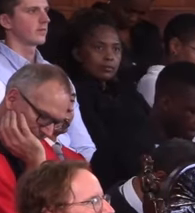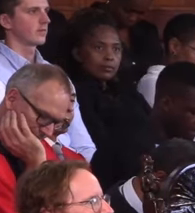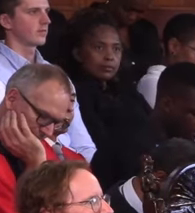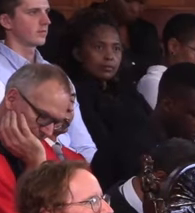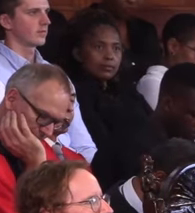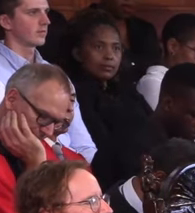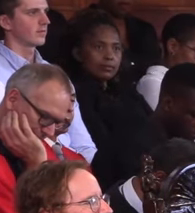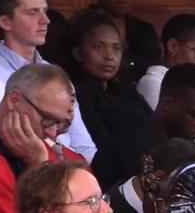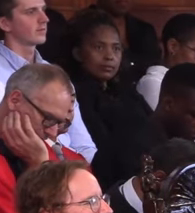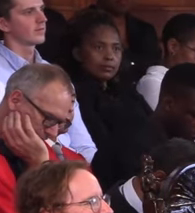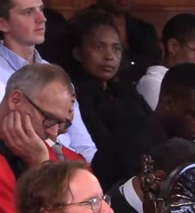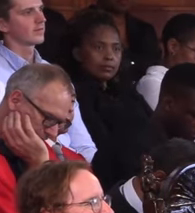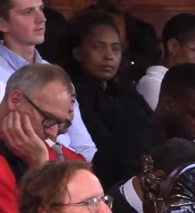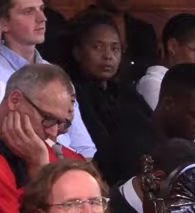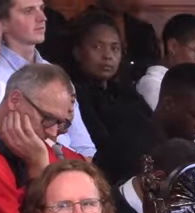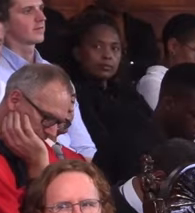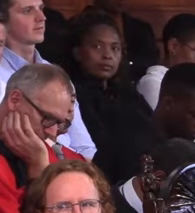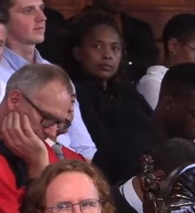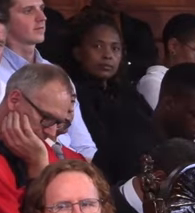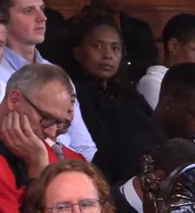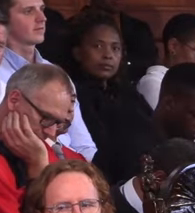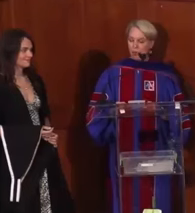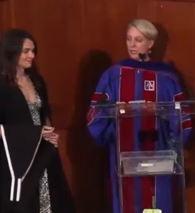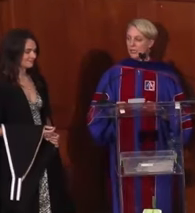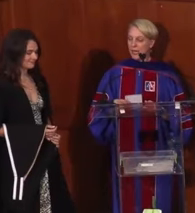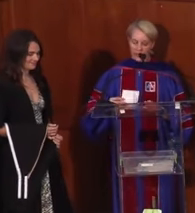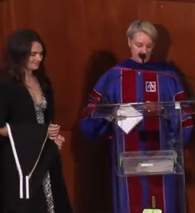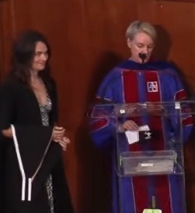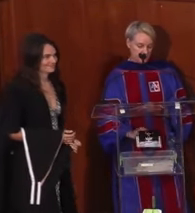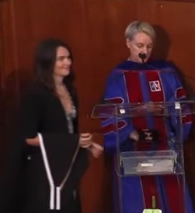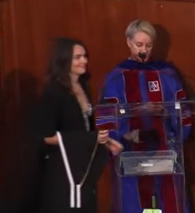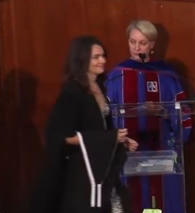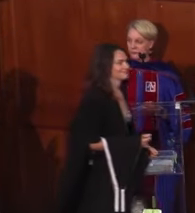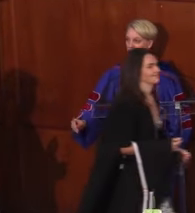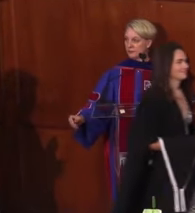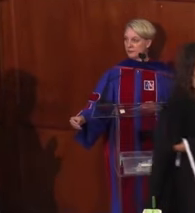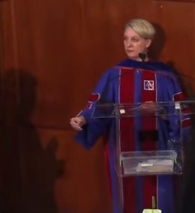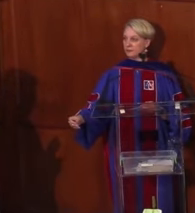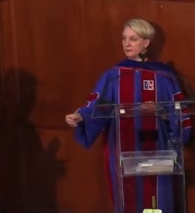For the degree of Master of Laws in Shipping Law with Distinction, Megan Molly Canning.